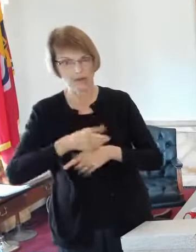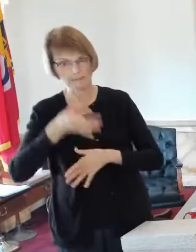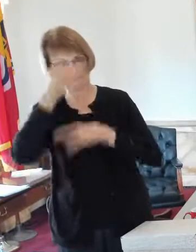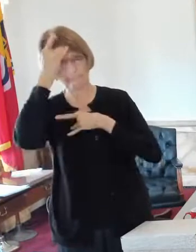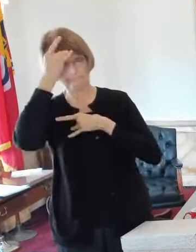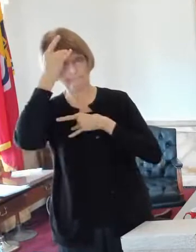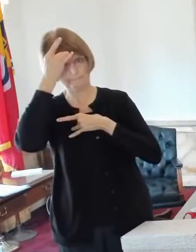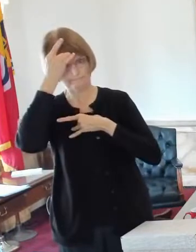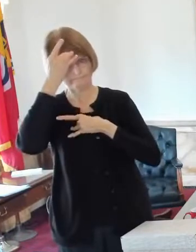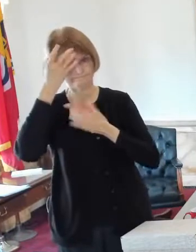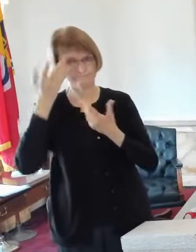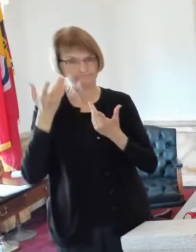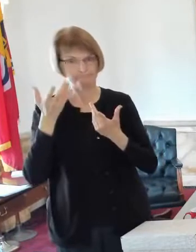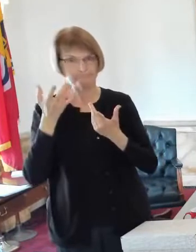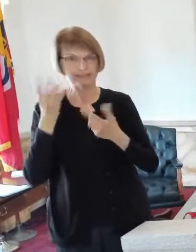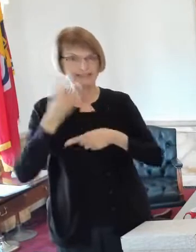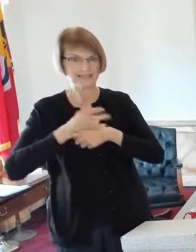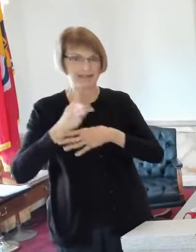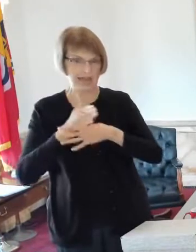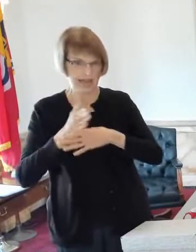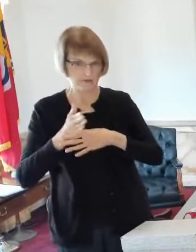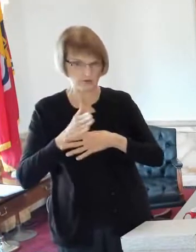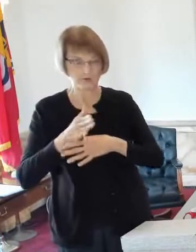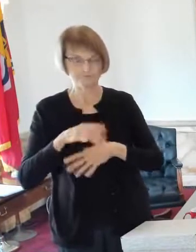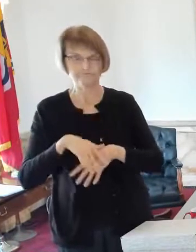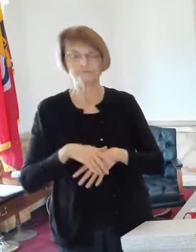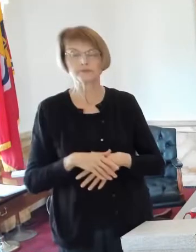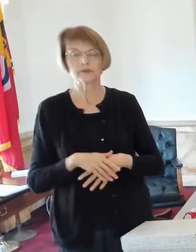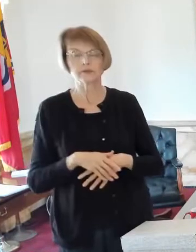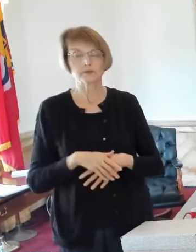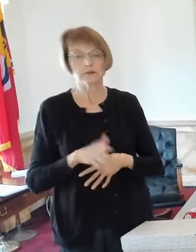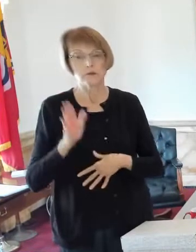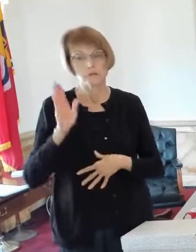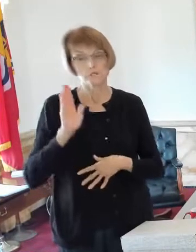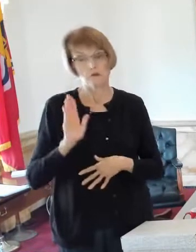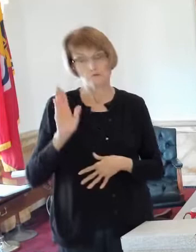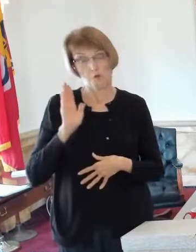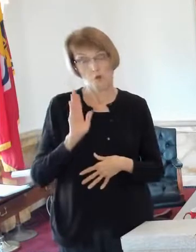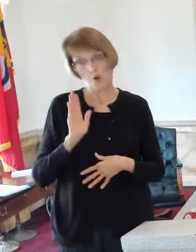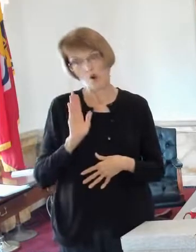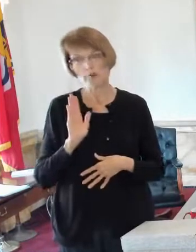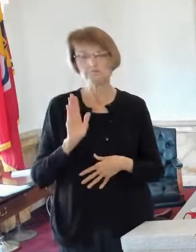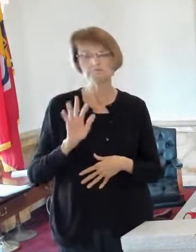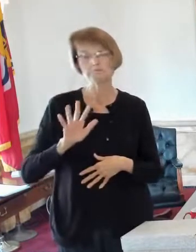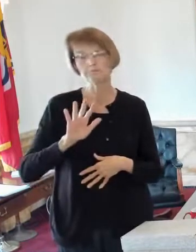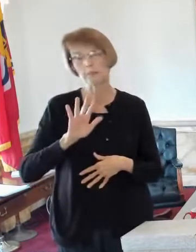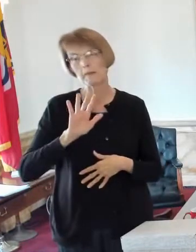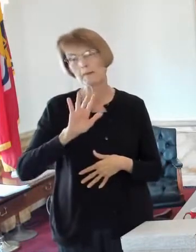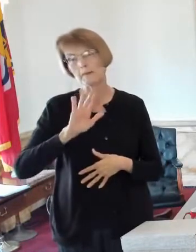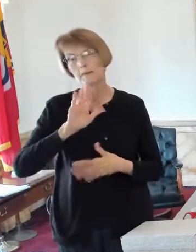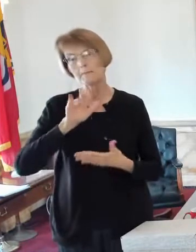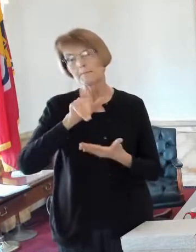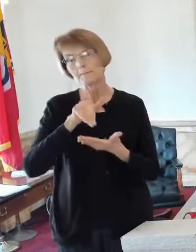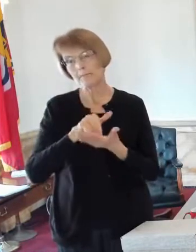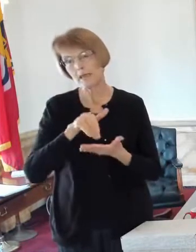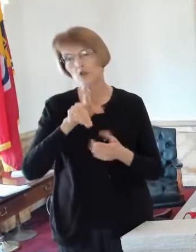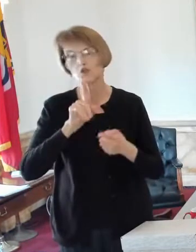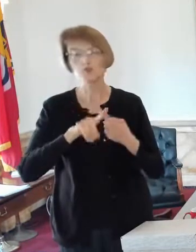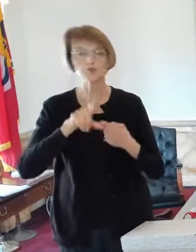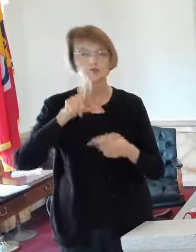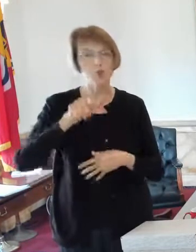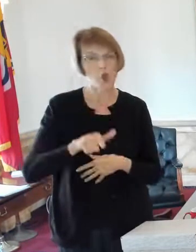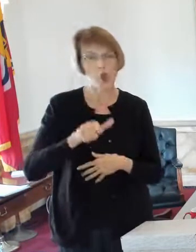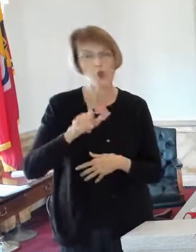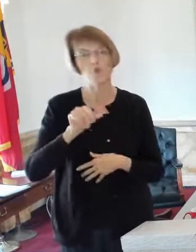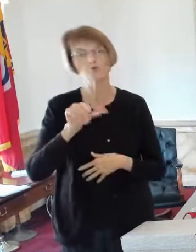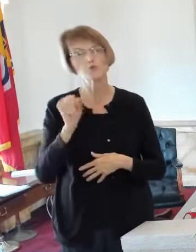7-day average. At one point, we were down in the mid to low 20s in terms of an